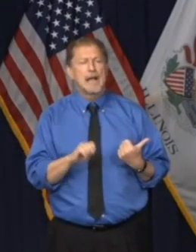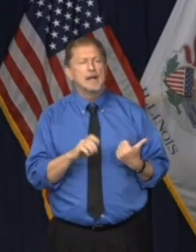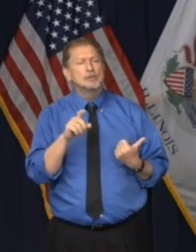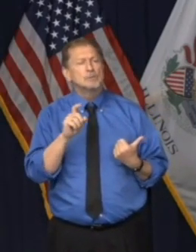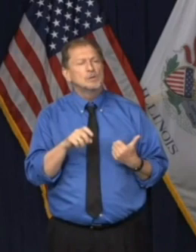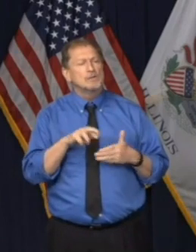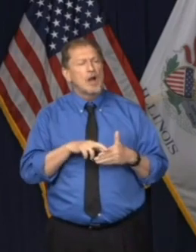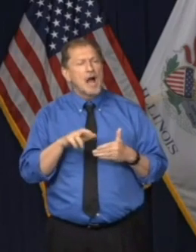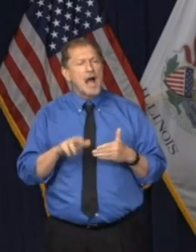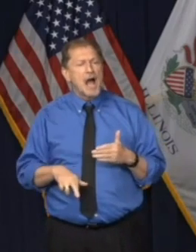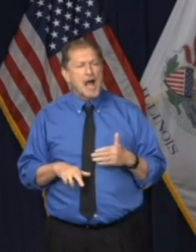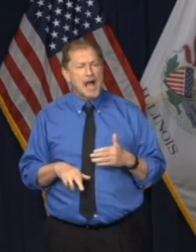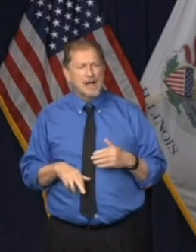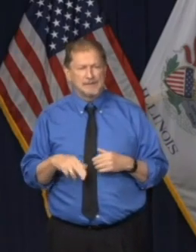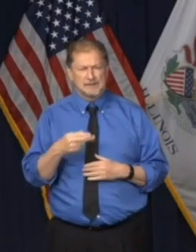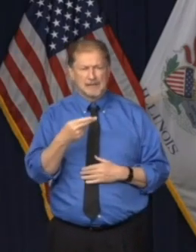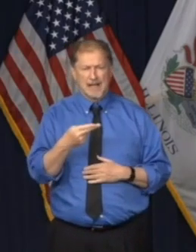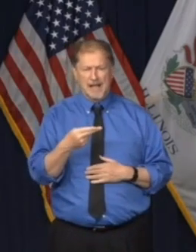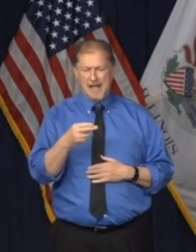of the